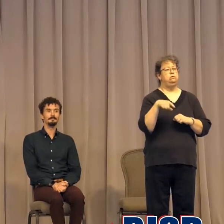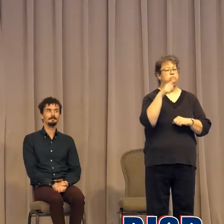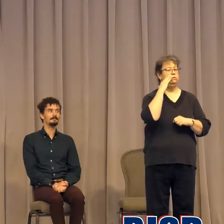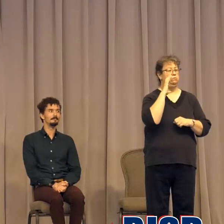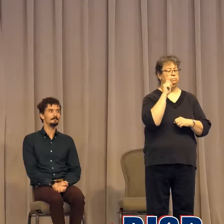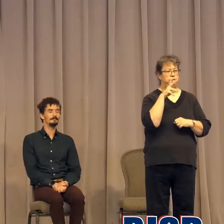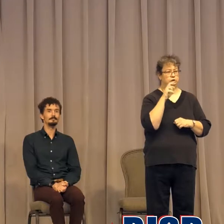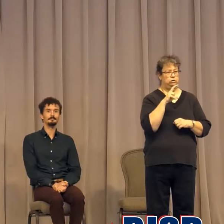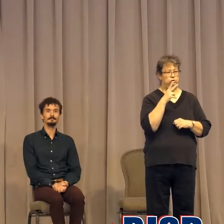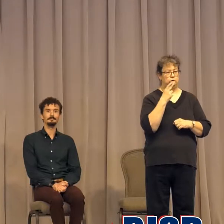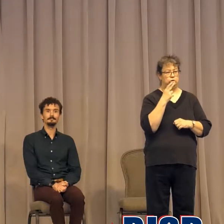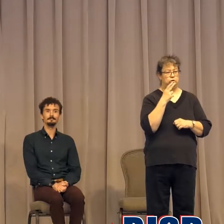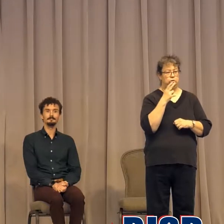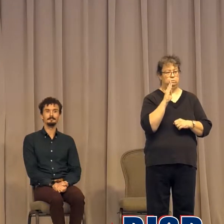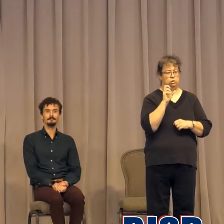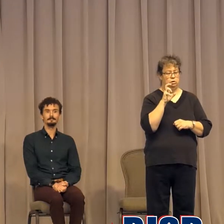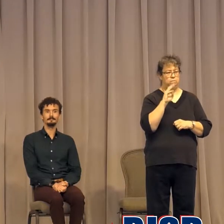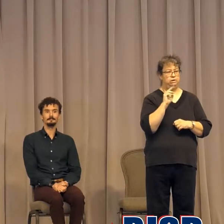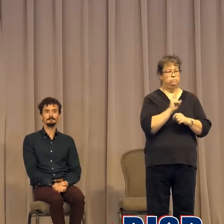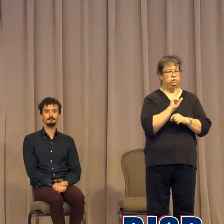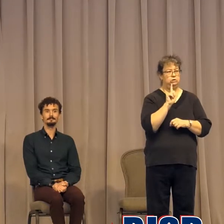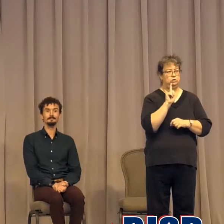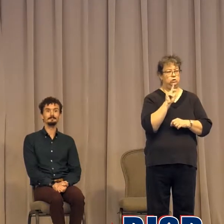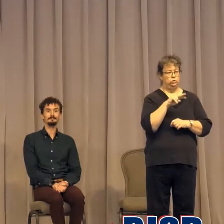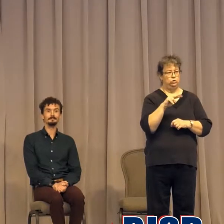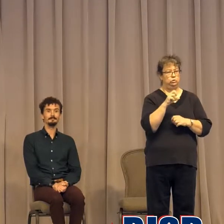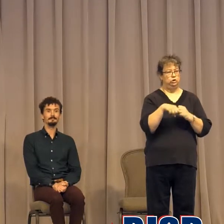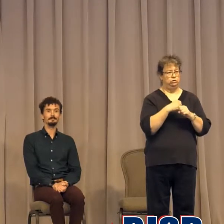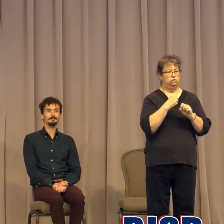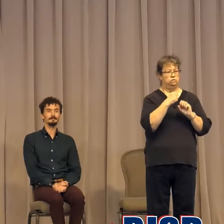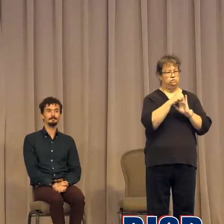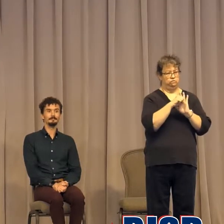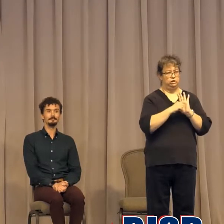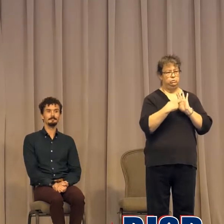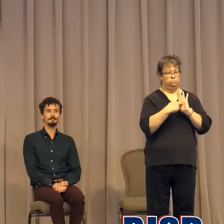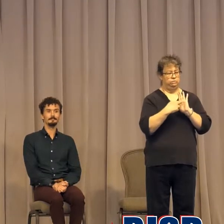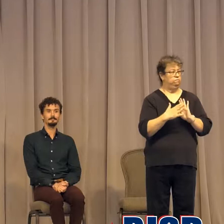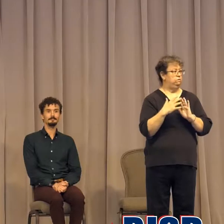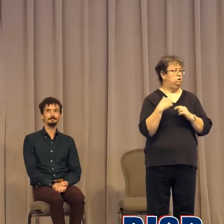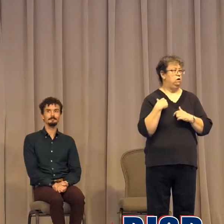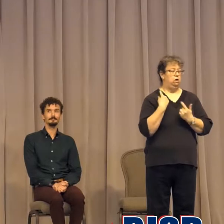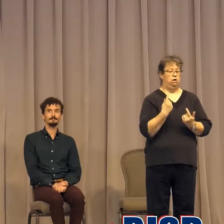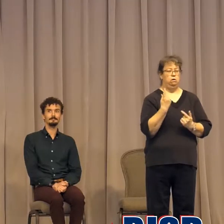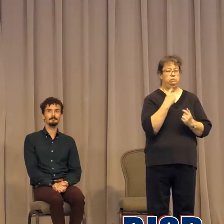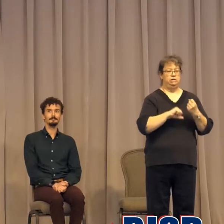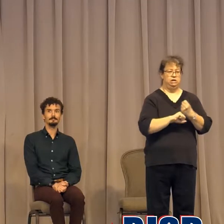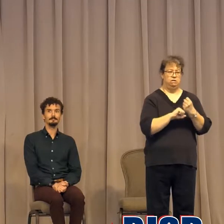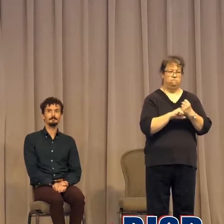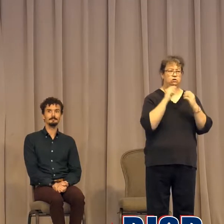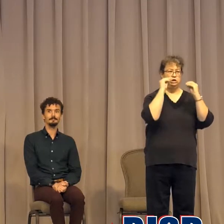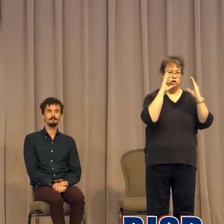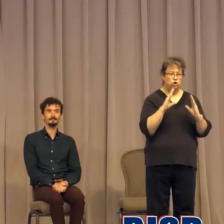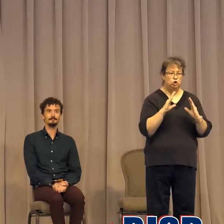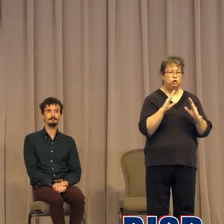Speaker Bonnen has spent 22 years as our state representative and has always been an advocate for